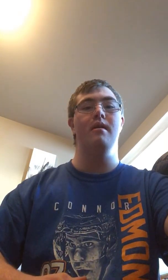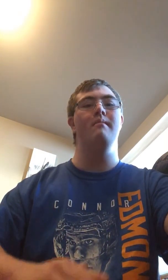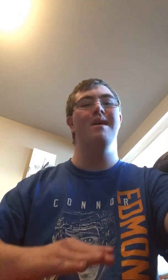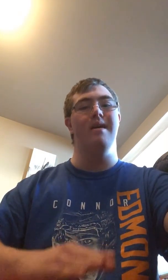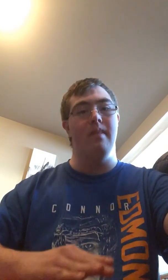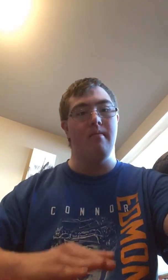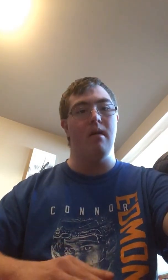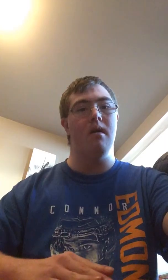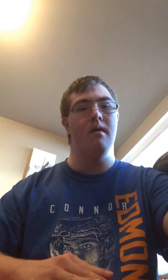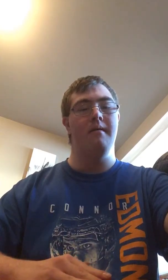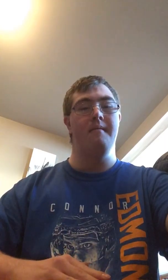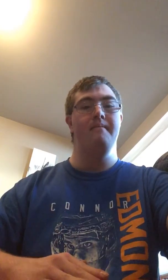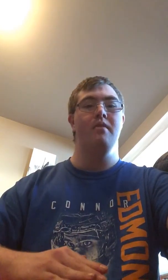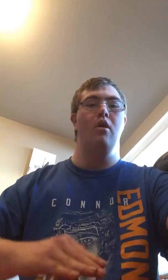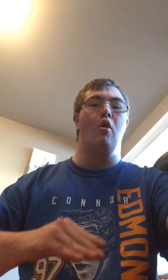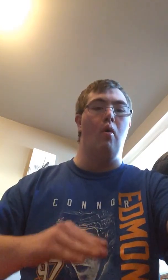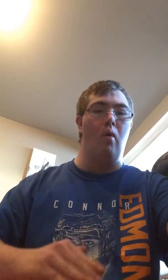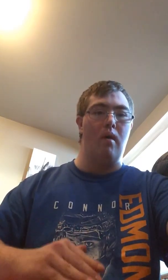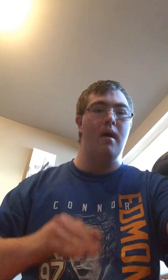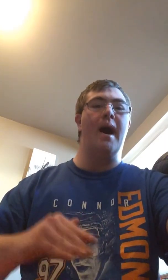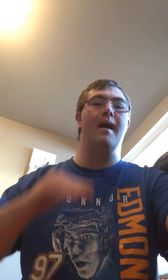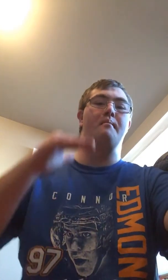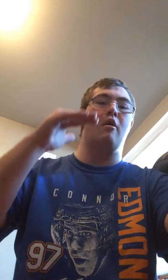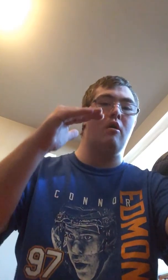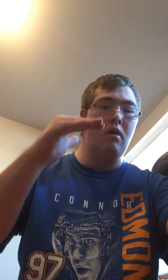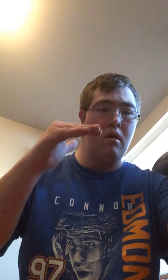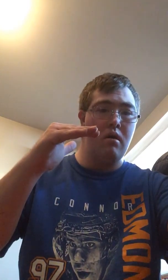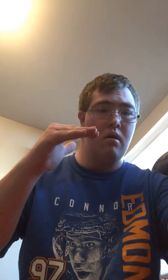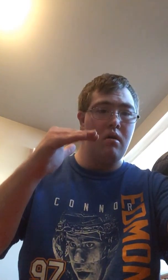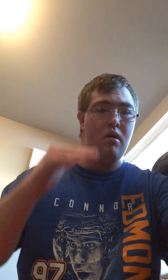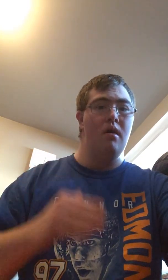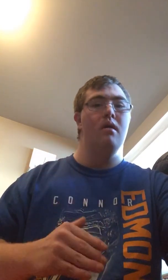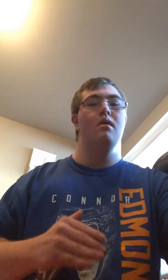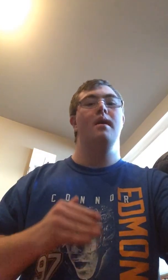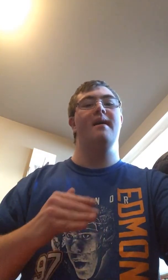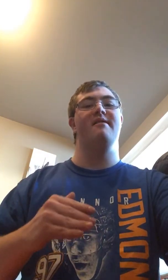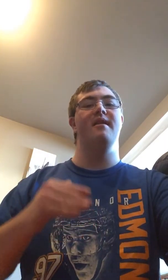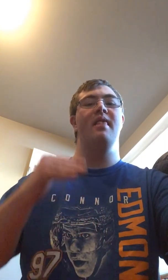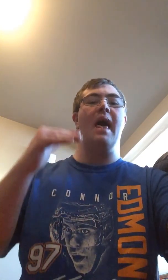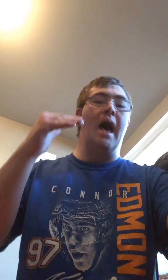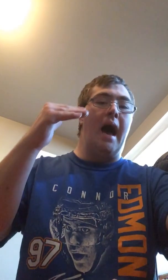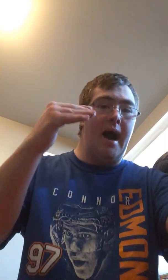blood, or hyper as in high sodium.